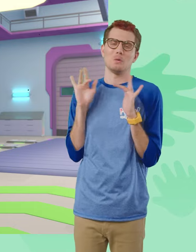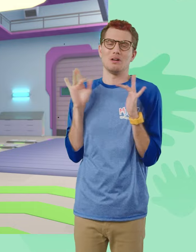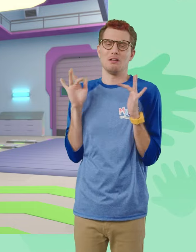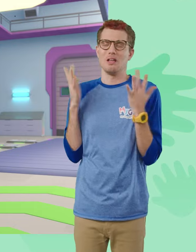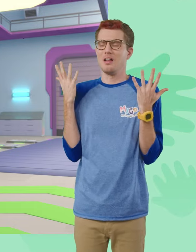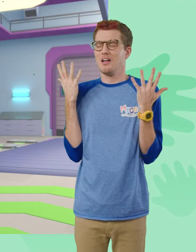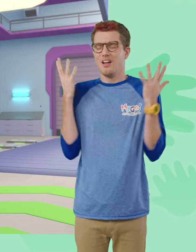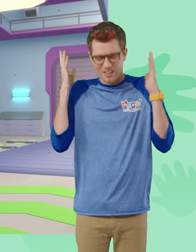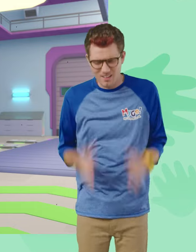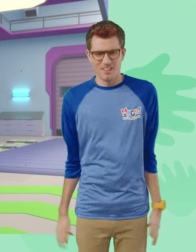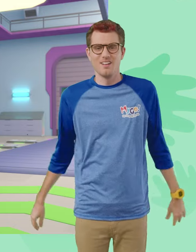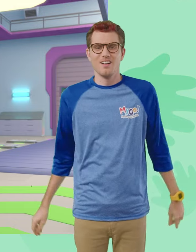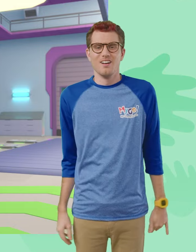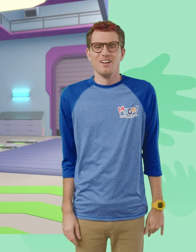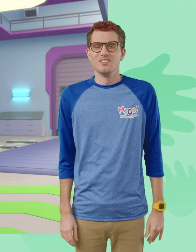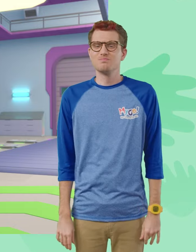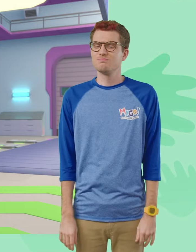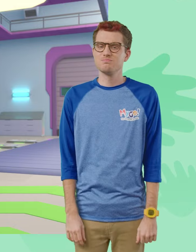button. Yuck!